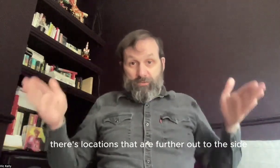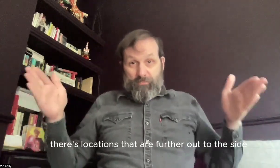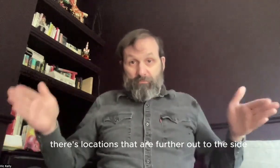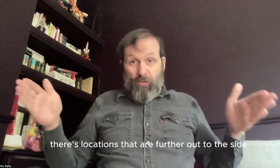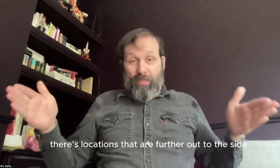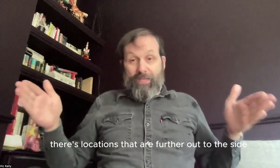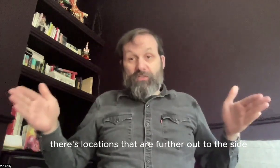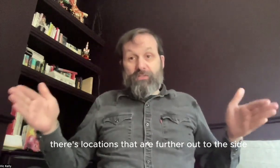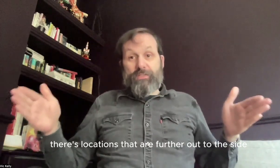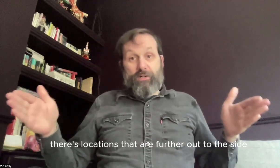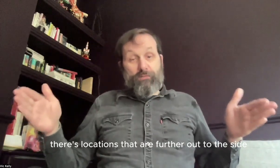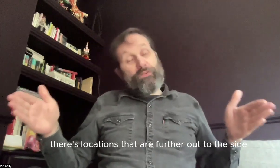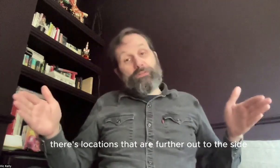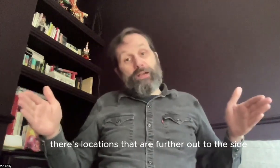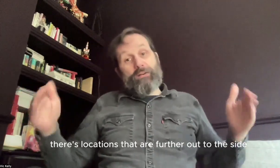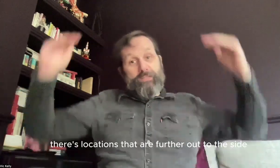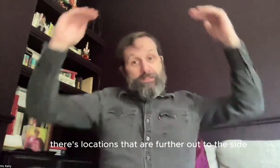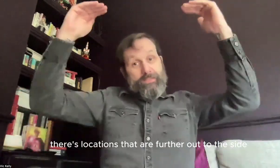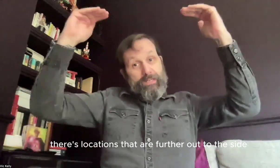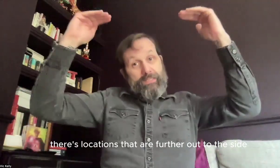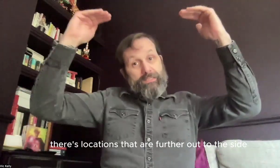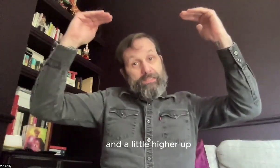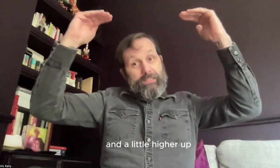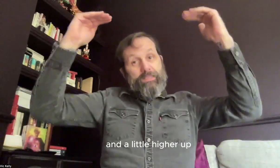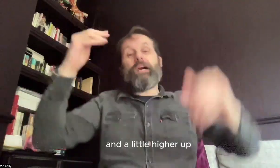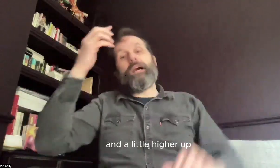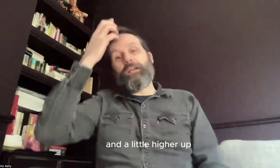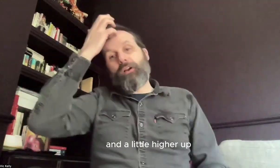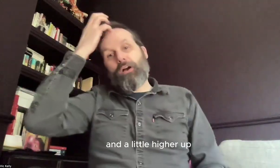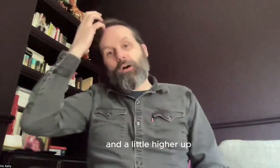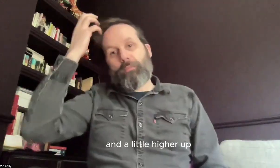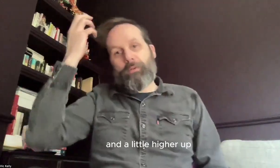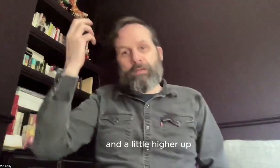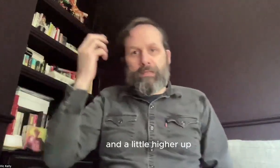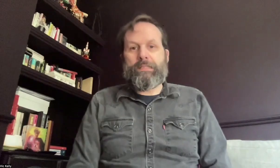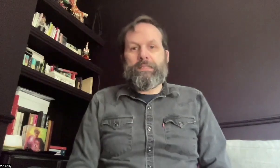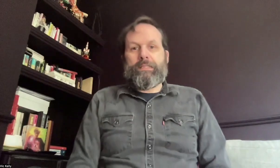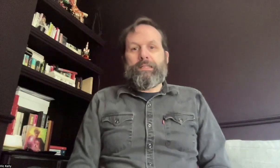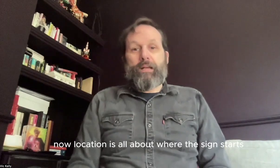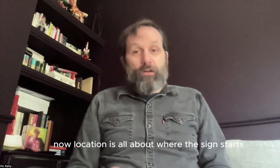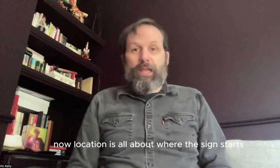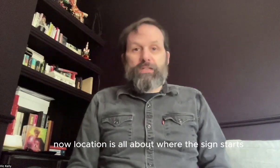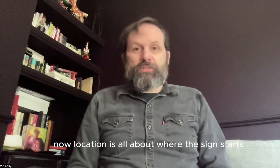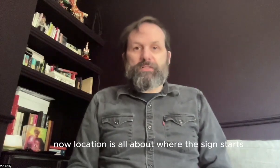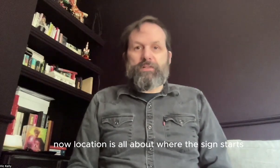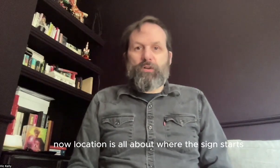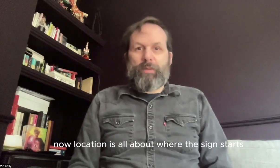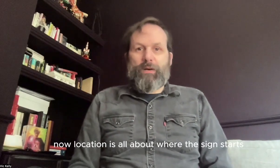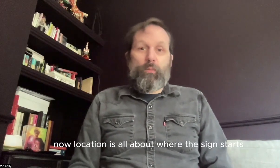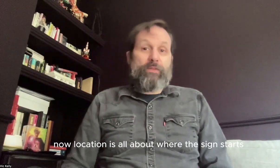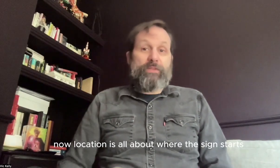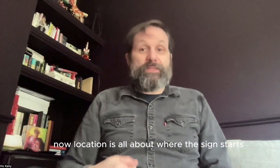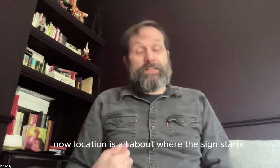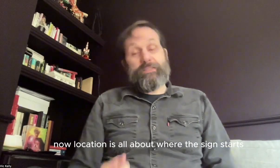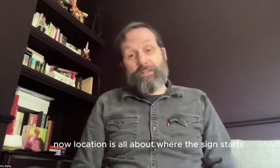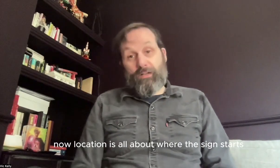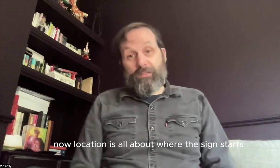There's locations that are further out to the side and a little higher up. Now, location is all about where the sign